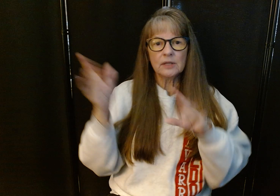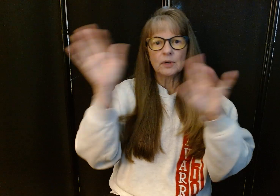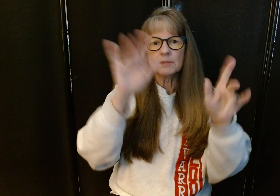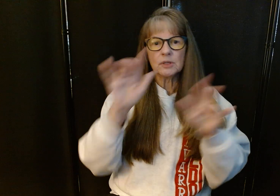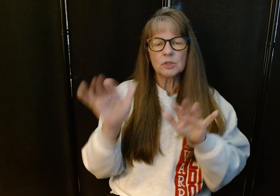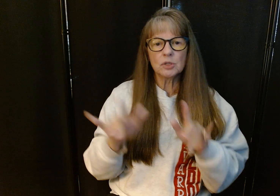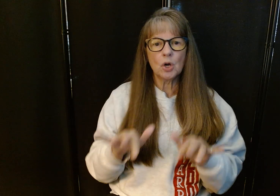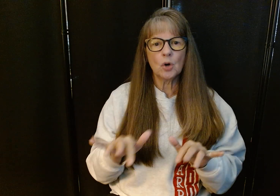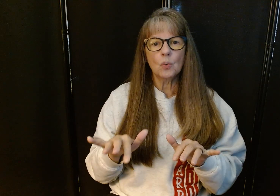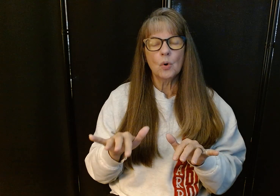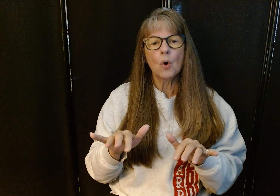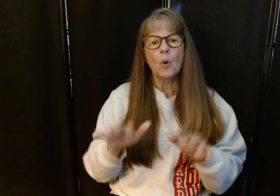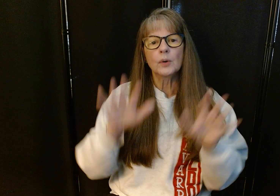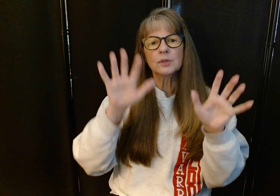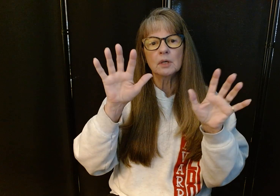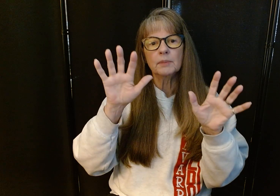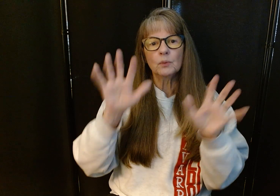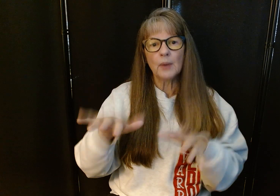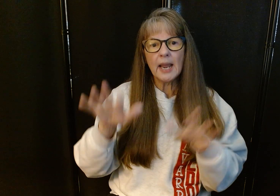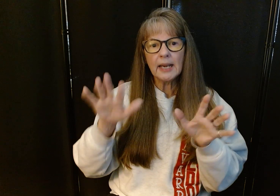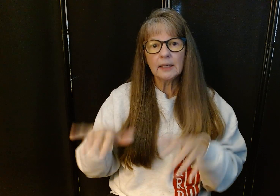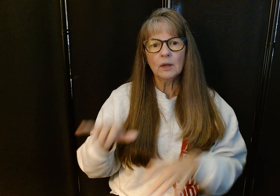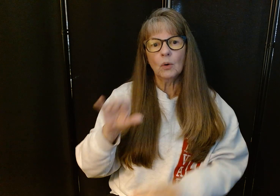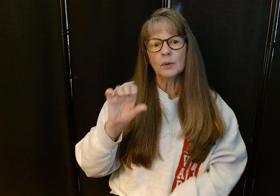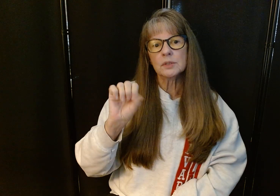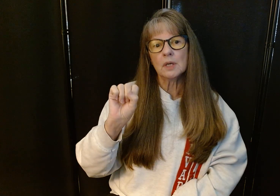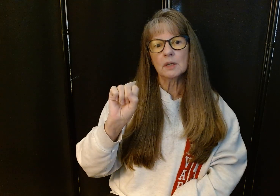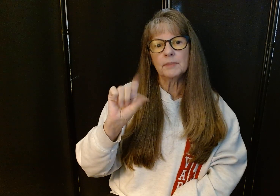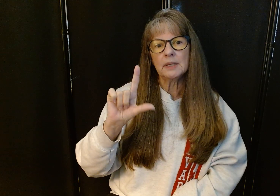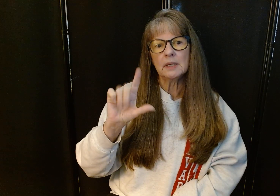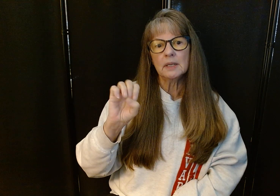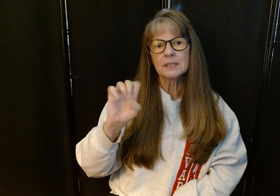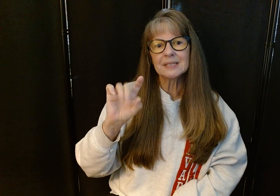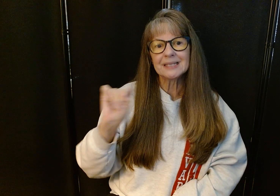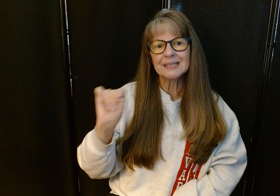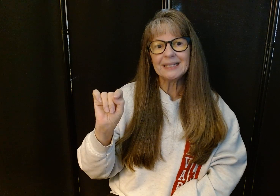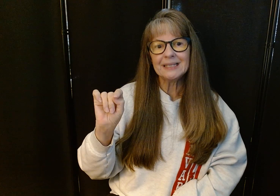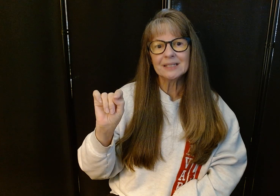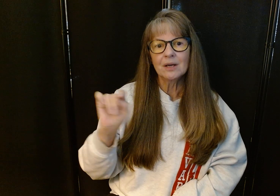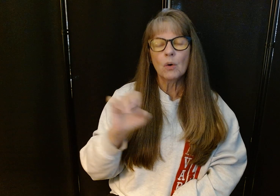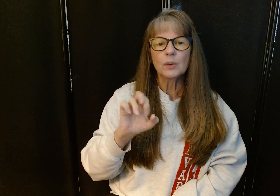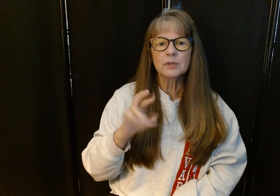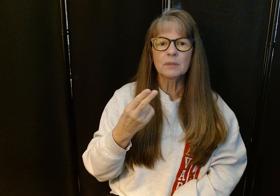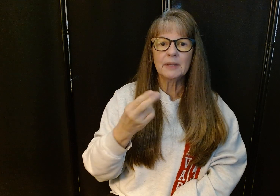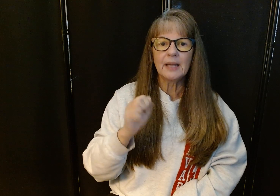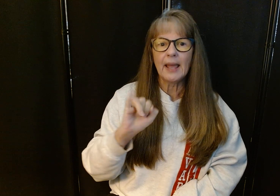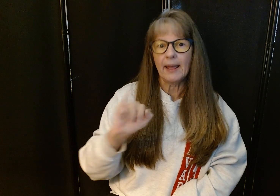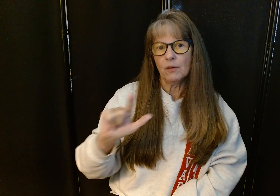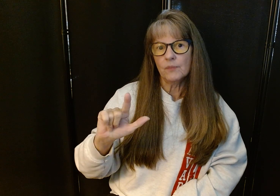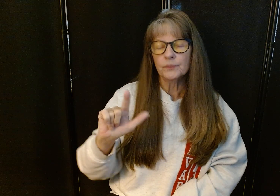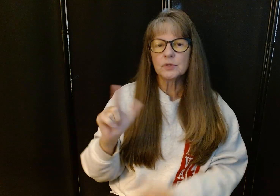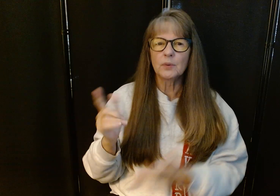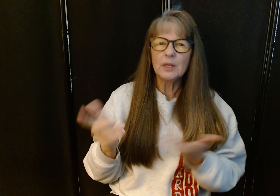be snow, or it's going to be rain, or it's going to be sleet, or it's going to be hail. So either